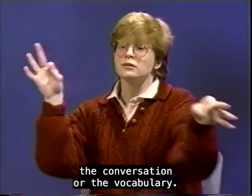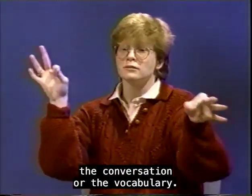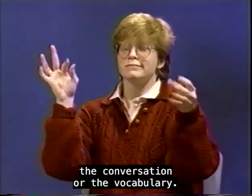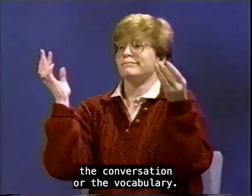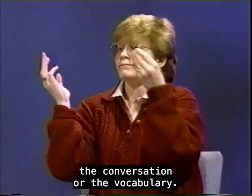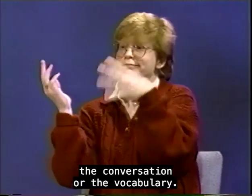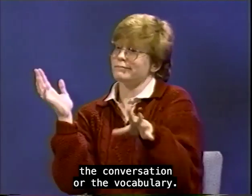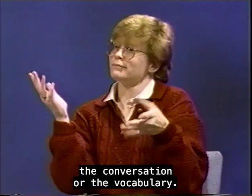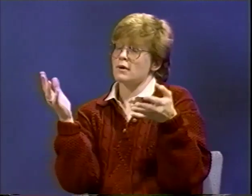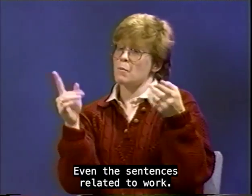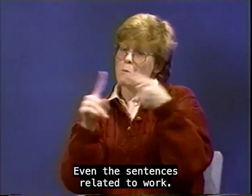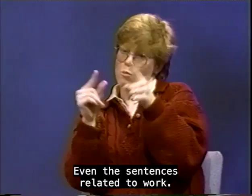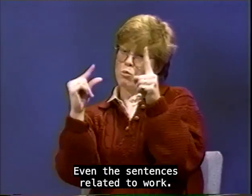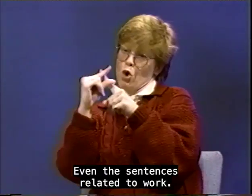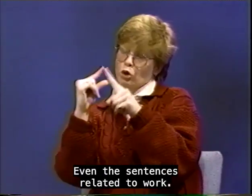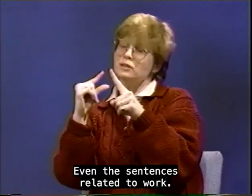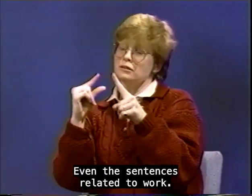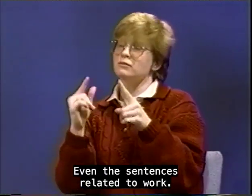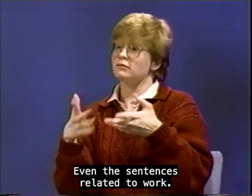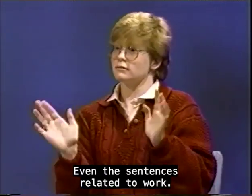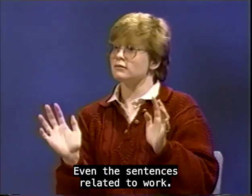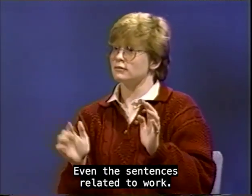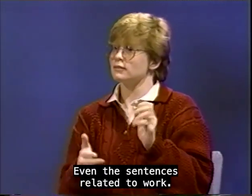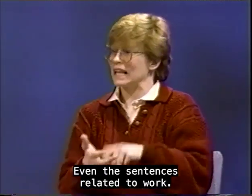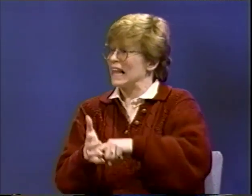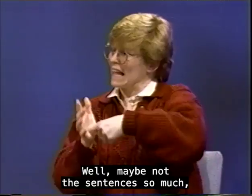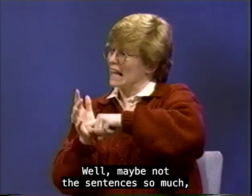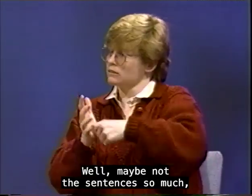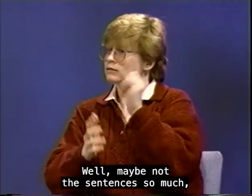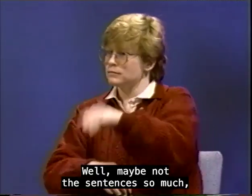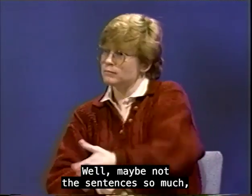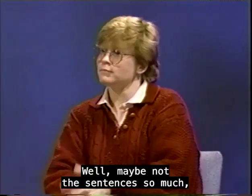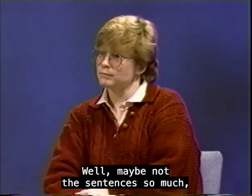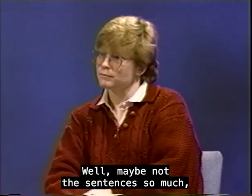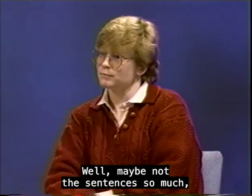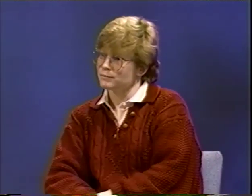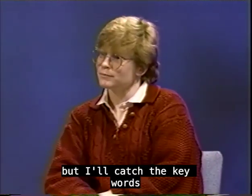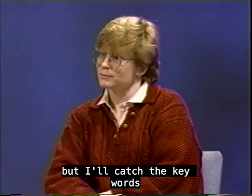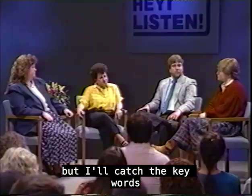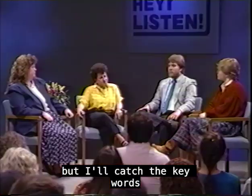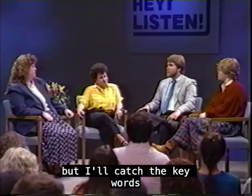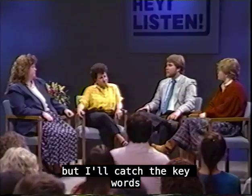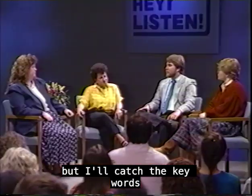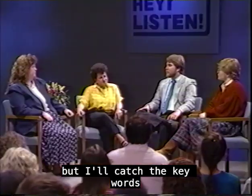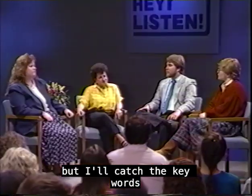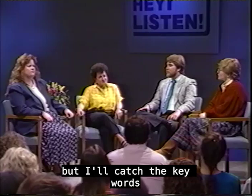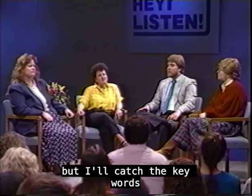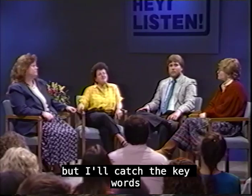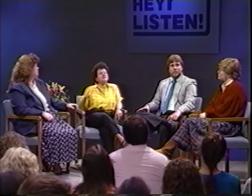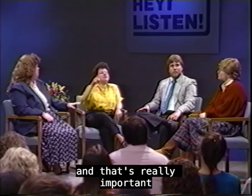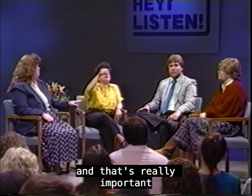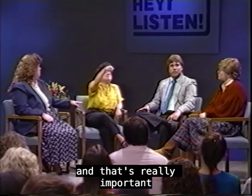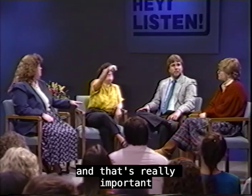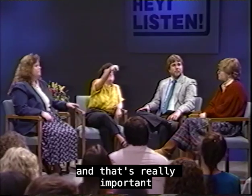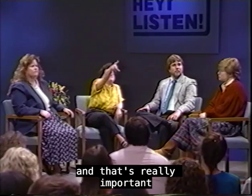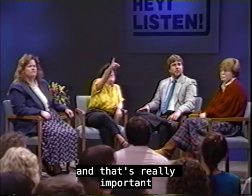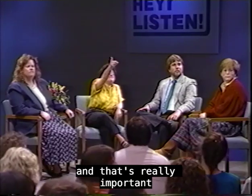or the vocabulary, even the sentences related to work. Well, maybe not the sentences so much, but I'll catch the key words, and that's really important for